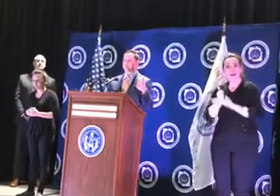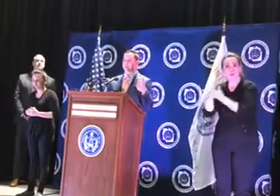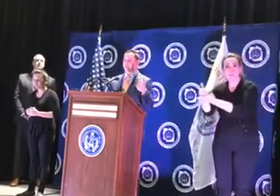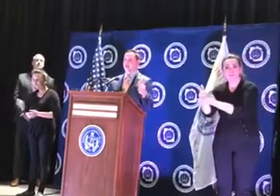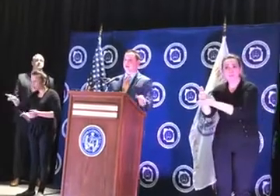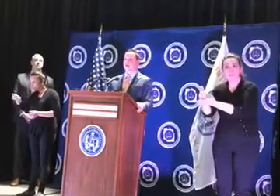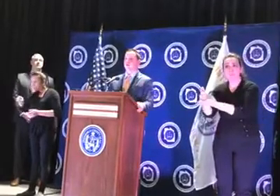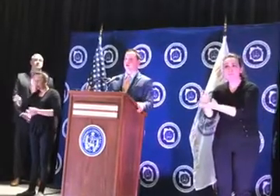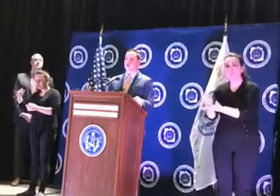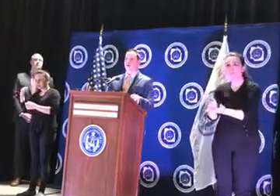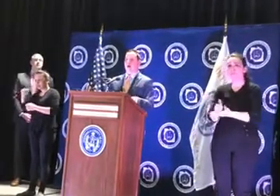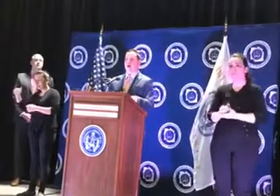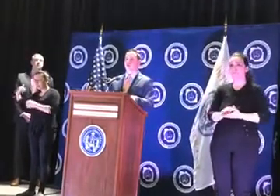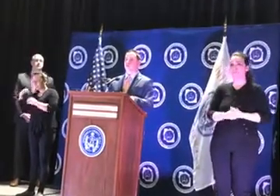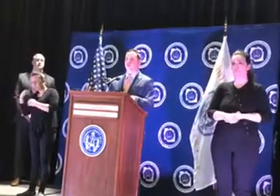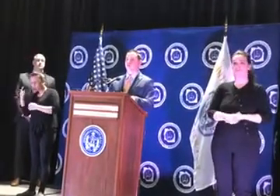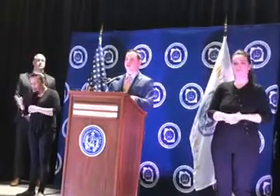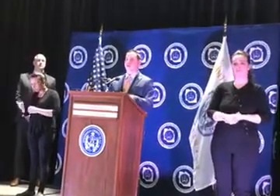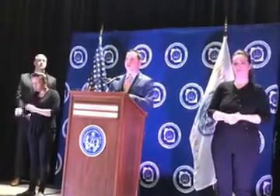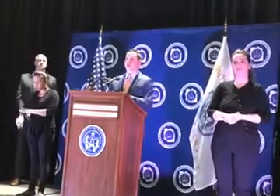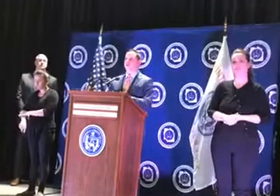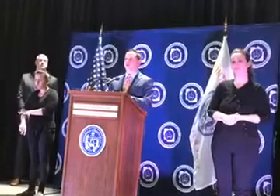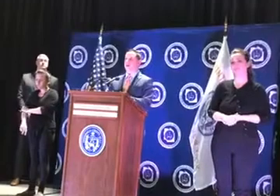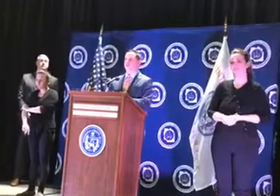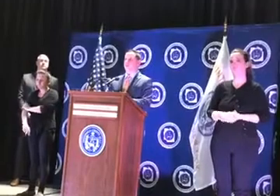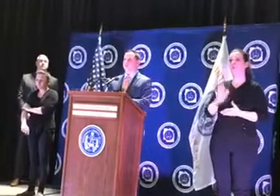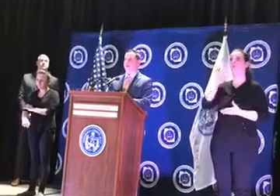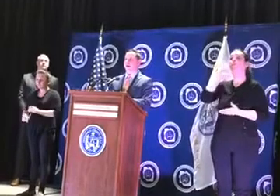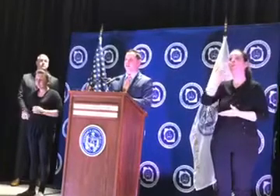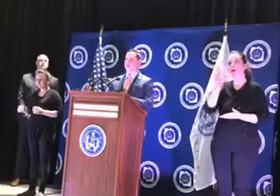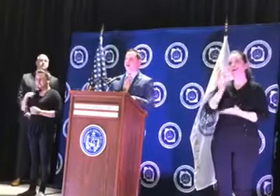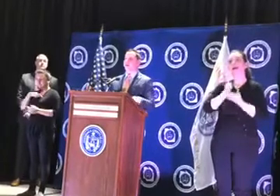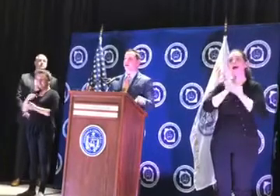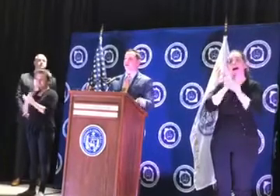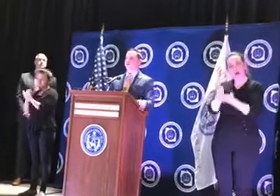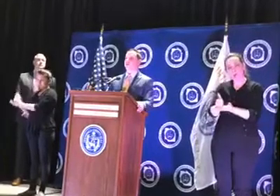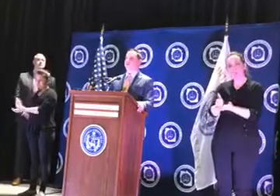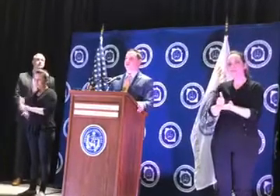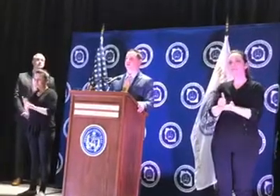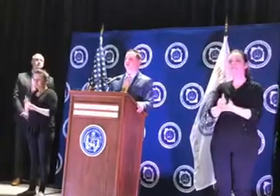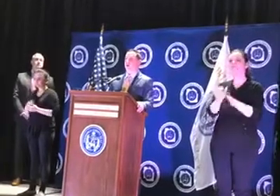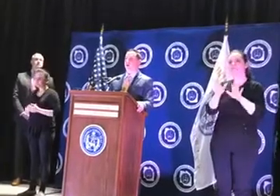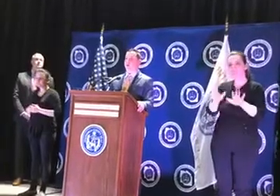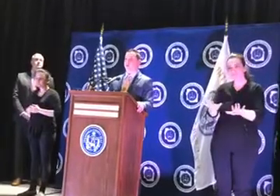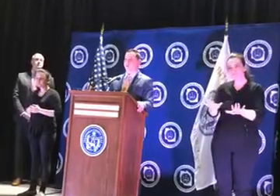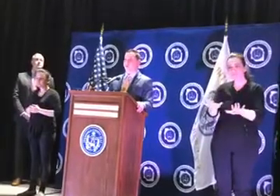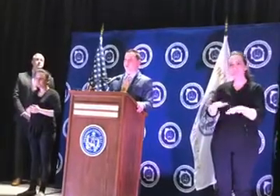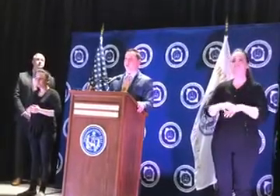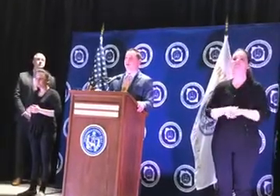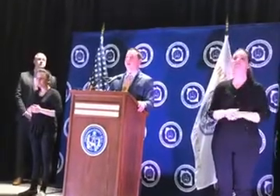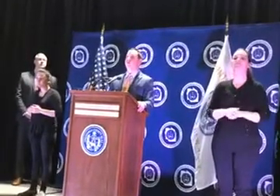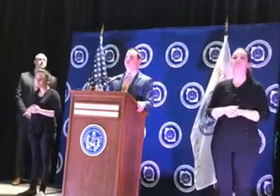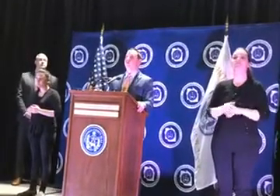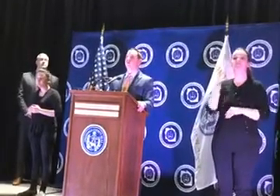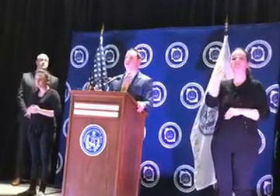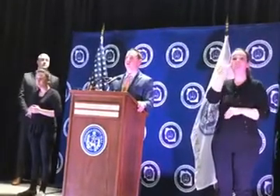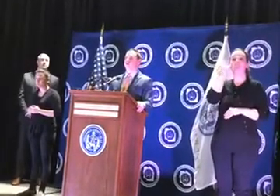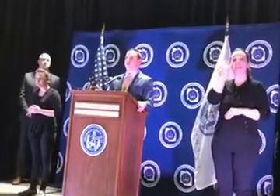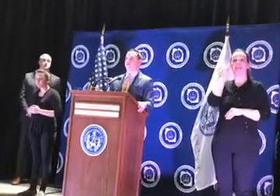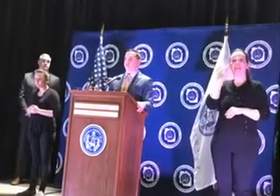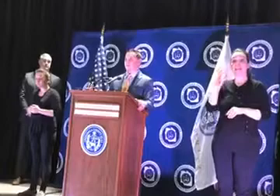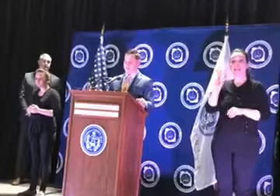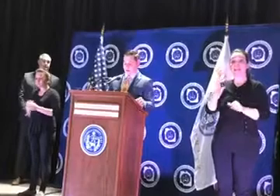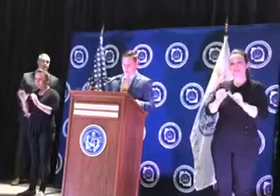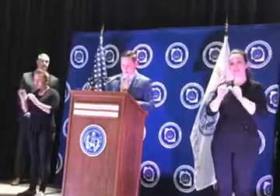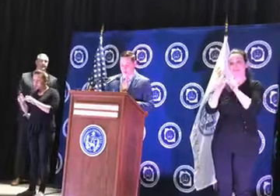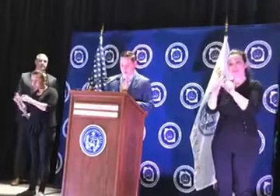because you're sick. We're here to help you get through that period of time. And then if you need to be in a longer quarantine, get through